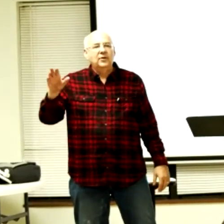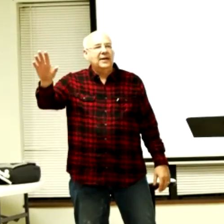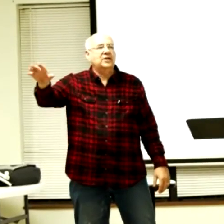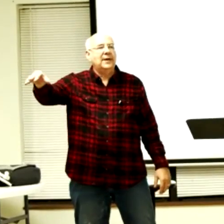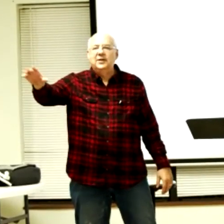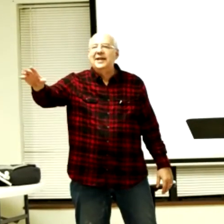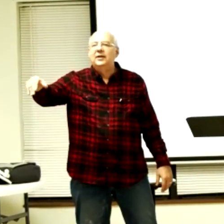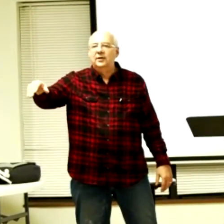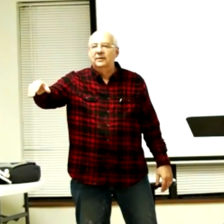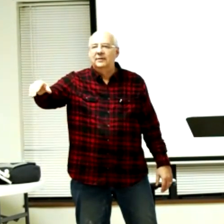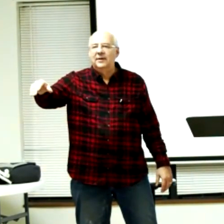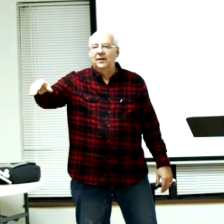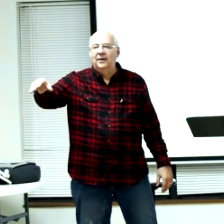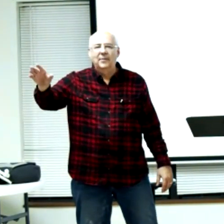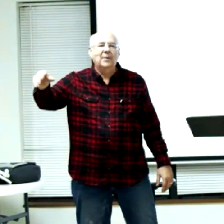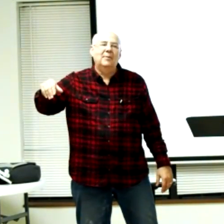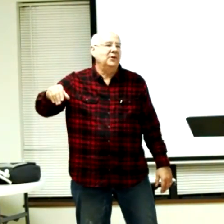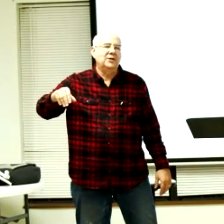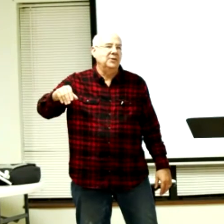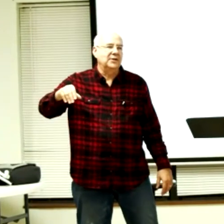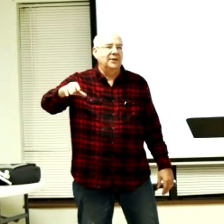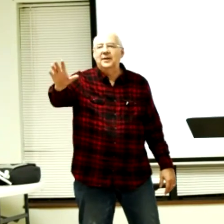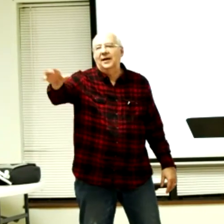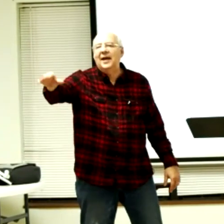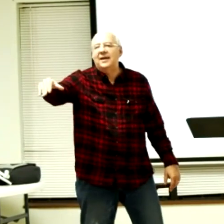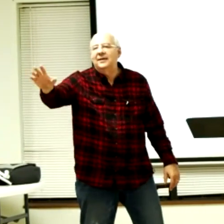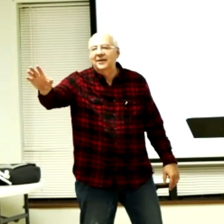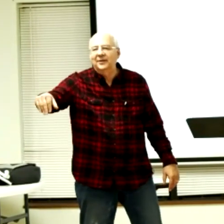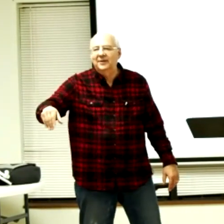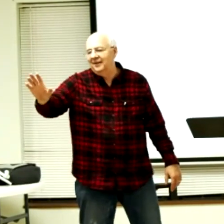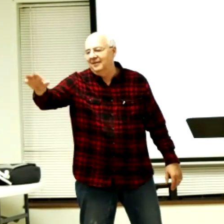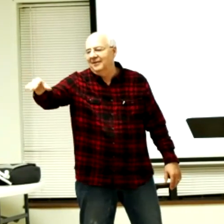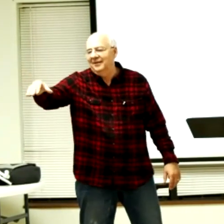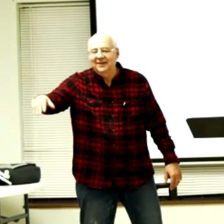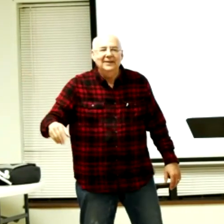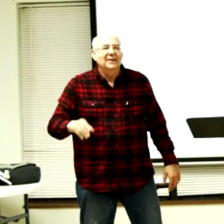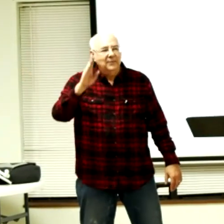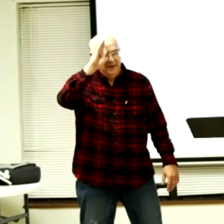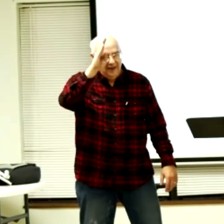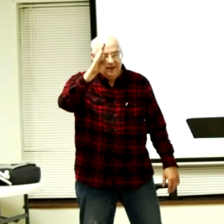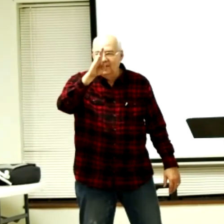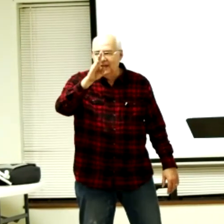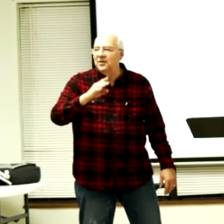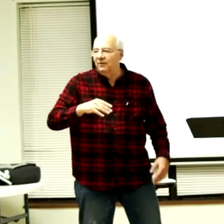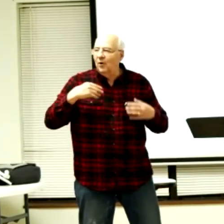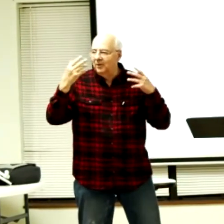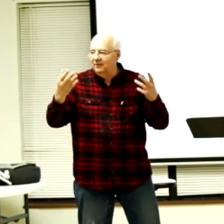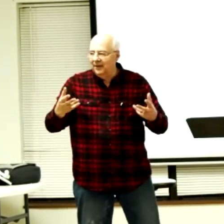to get somebody's attention, and my mom would just do this all the time. Hey, but hello, that's the formal